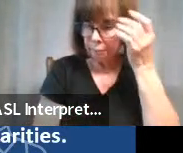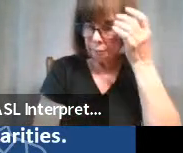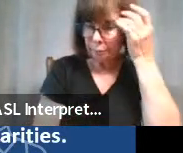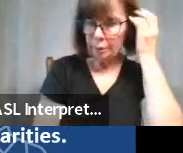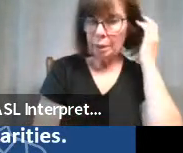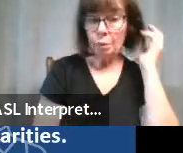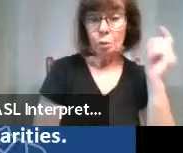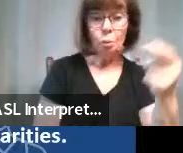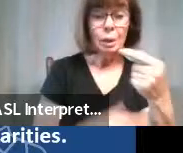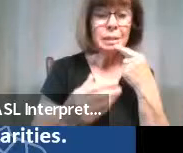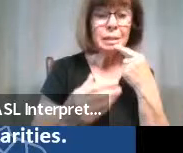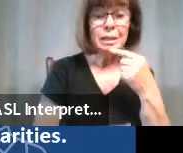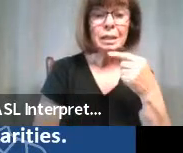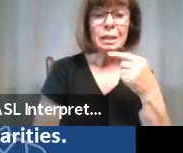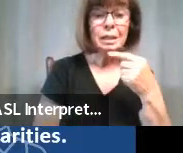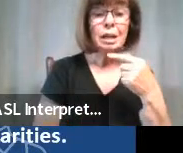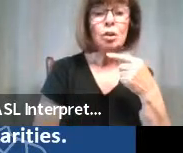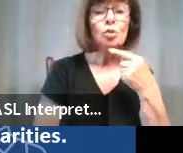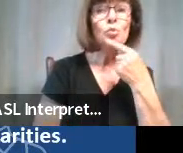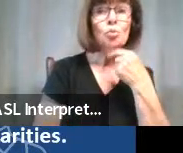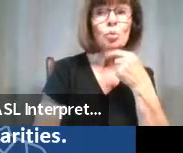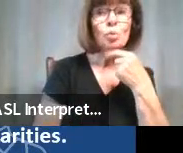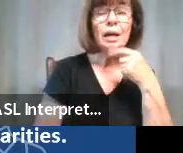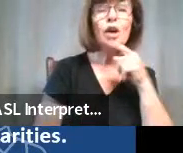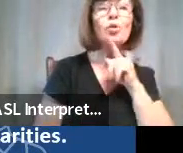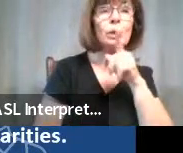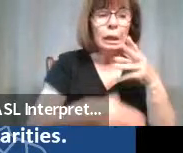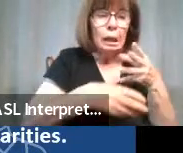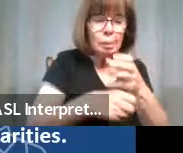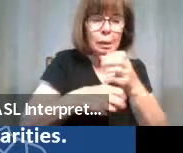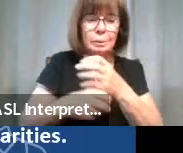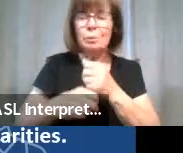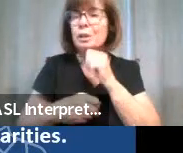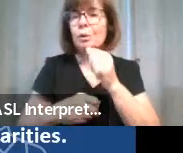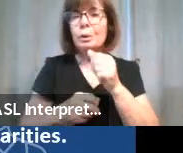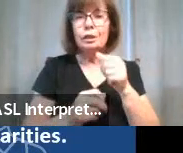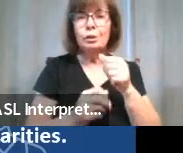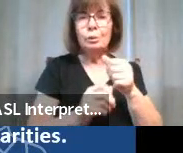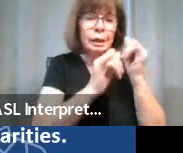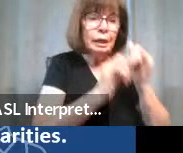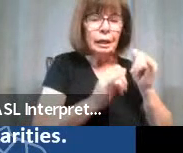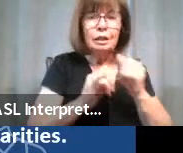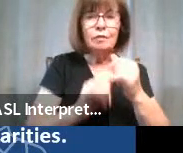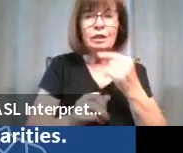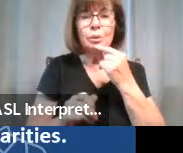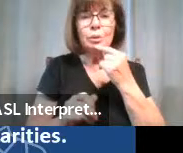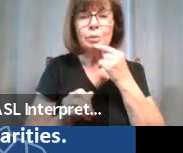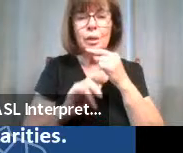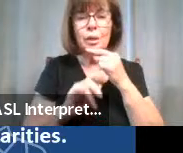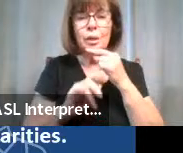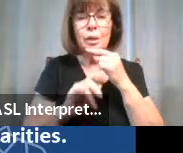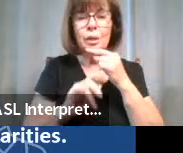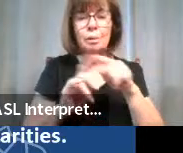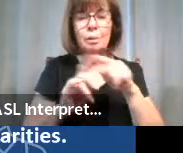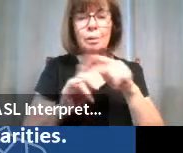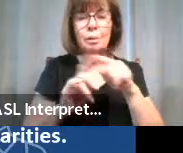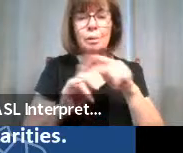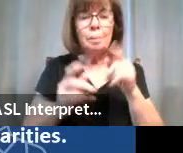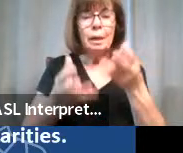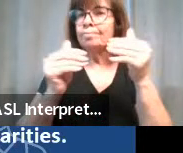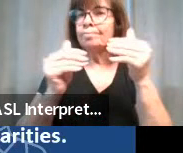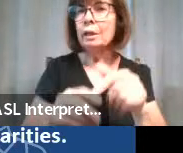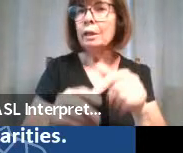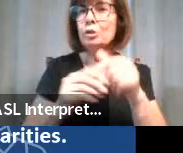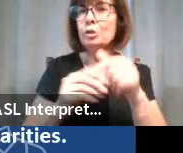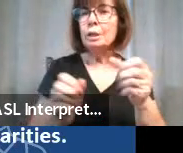a summary of the comments. You don't need to go through the comments. And what I'd like to do is just jump to the strategy so folks can see what we can do. So if you'd like